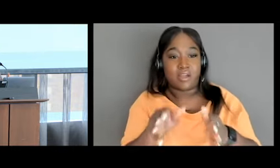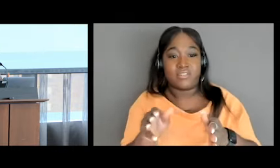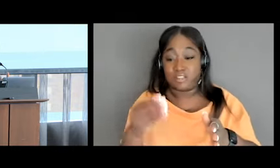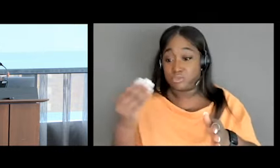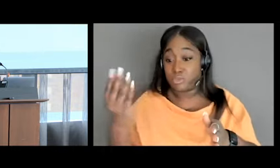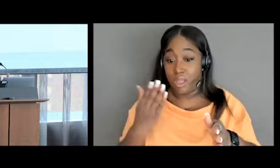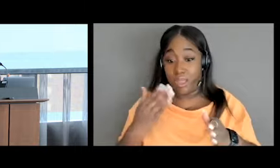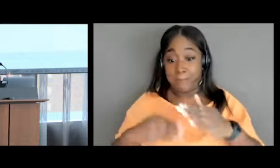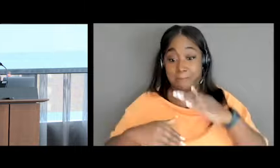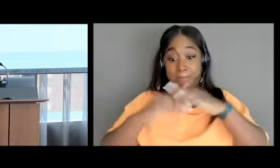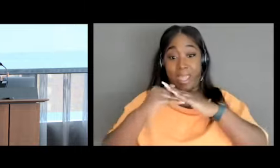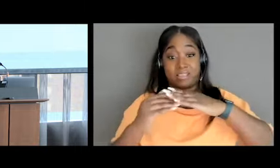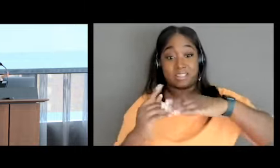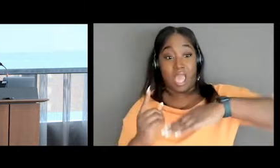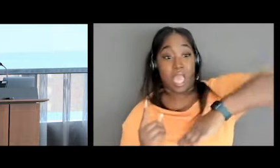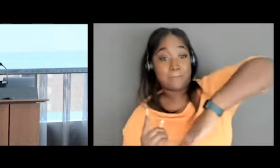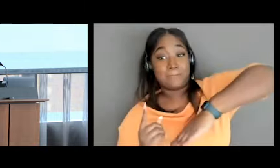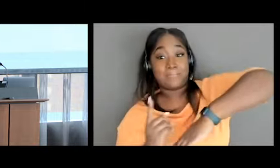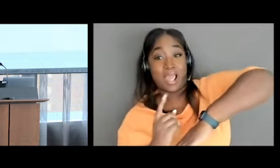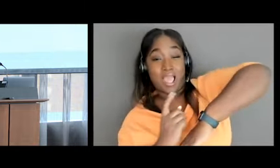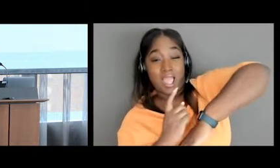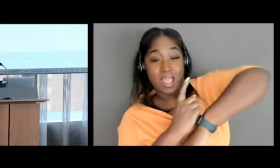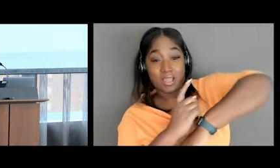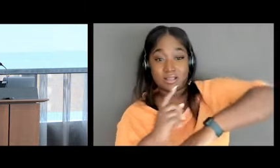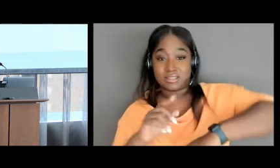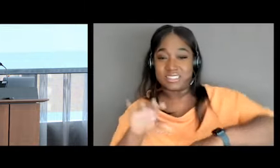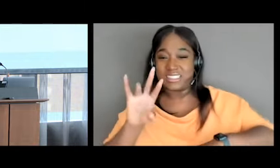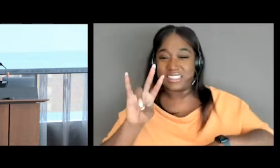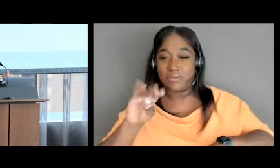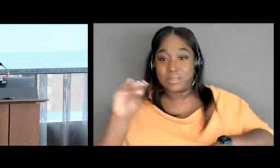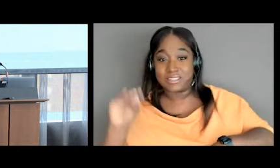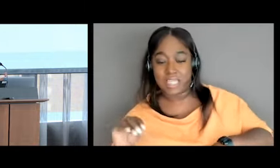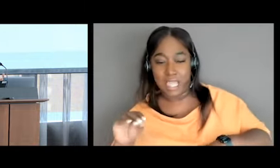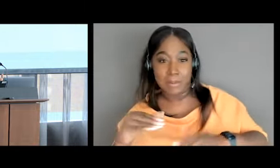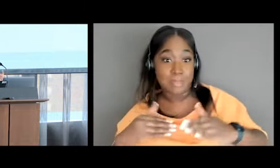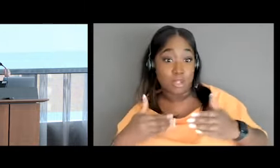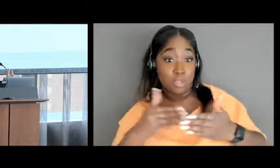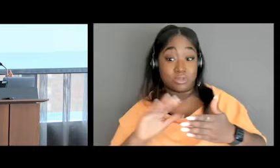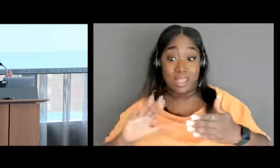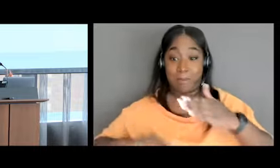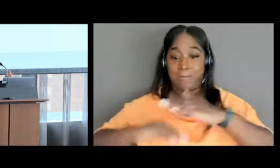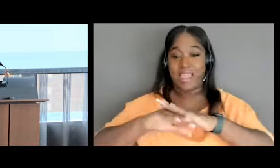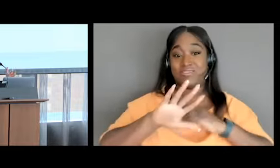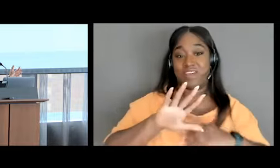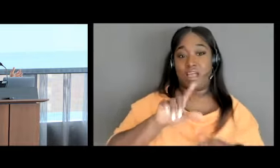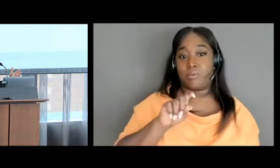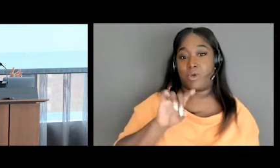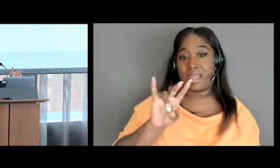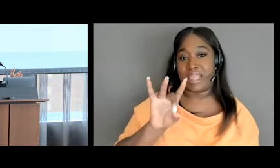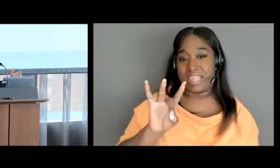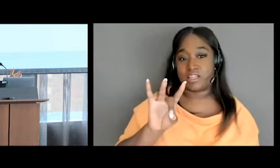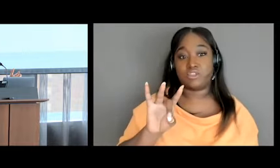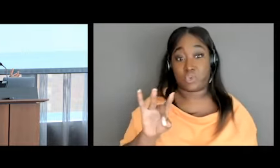7%, and we're getting really close at 5.8. So for that person, the effort, is that what you